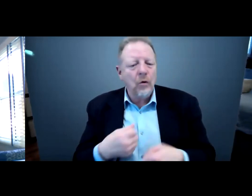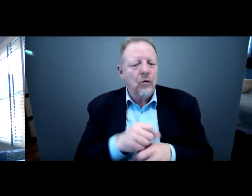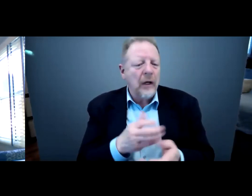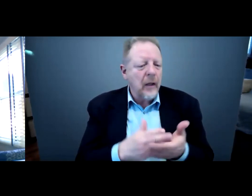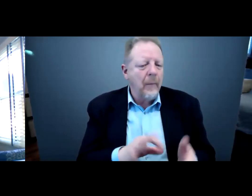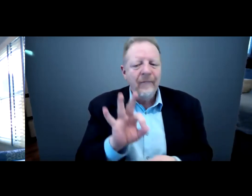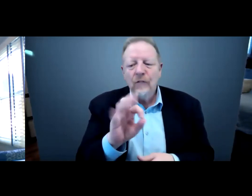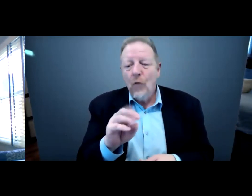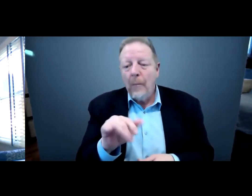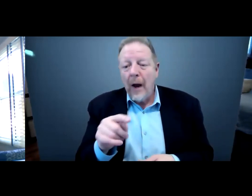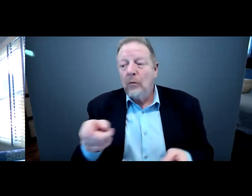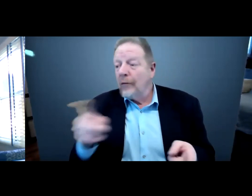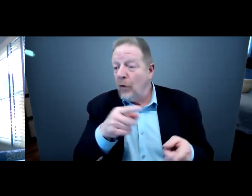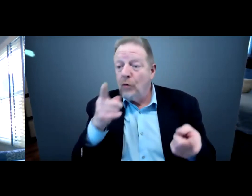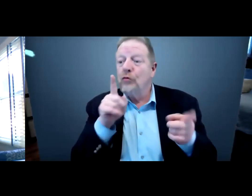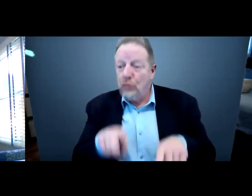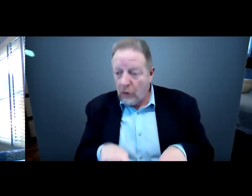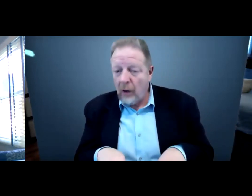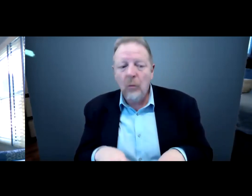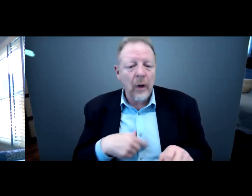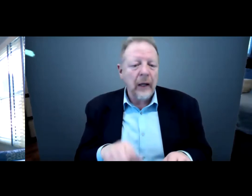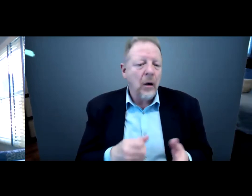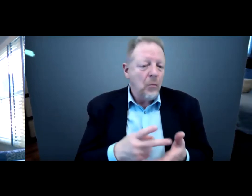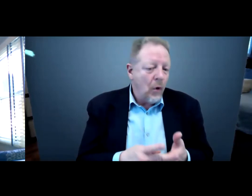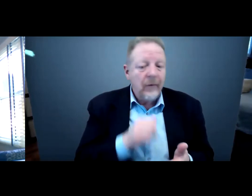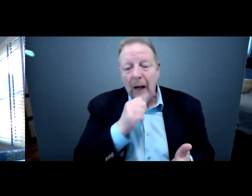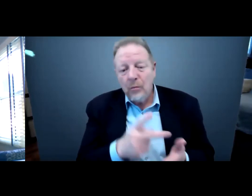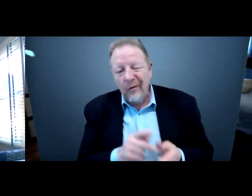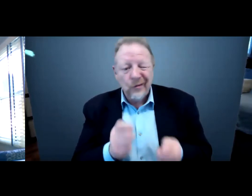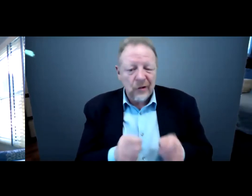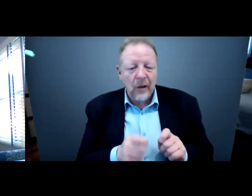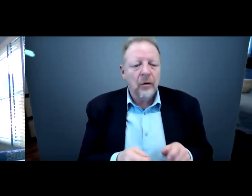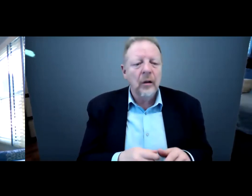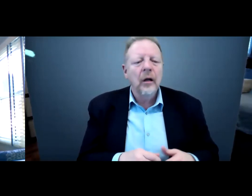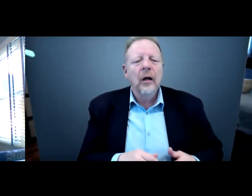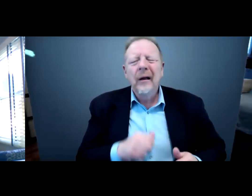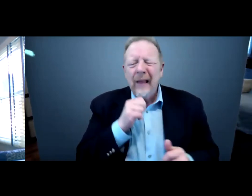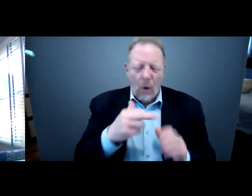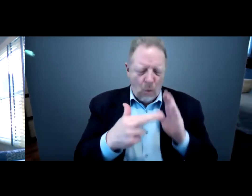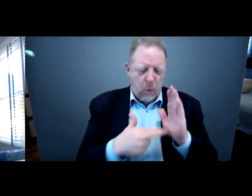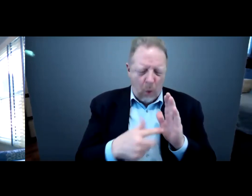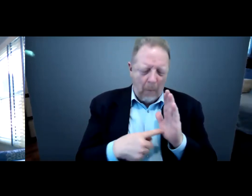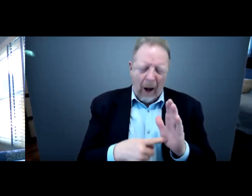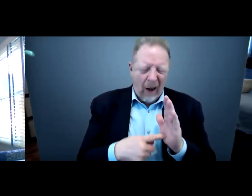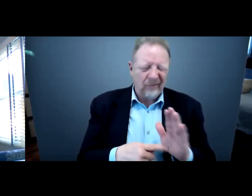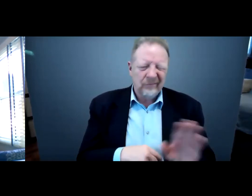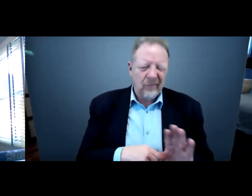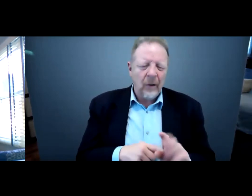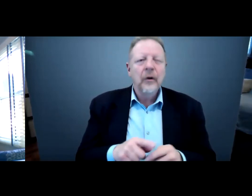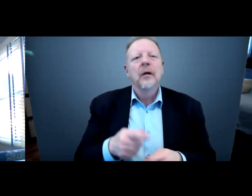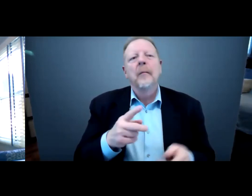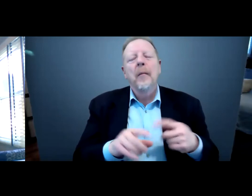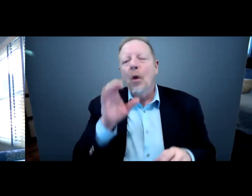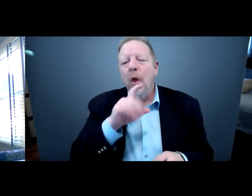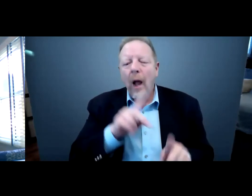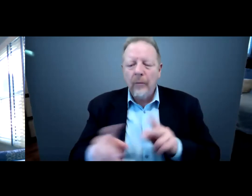all agree to. So again, I think it's maybe not call it role models, but again, maybe we focus on different fields.